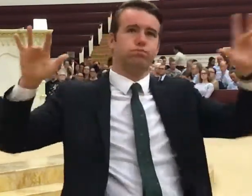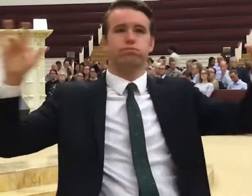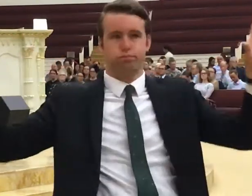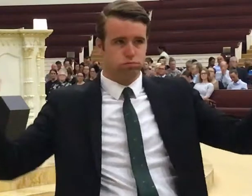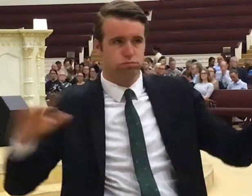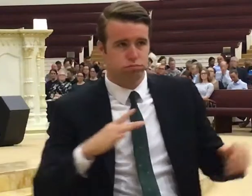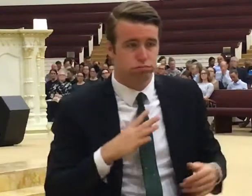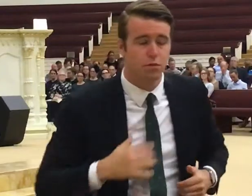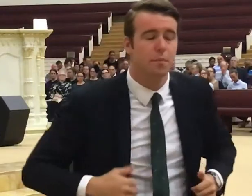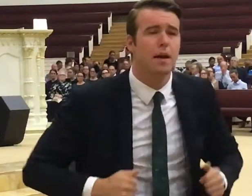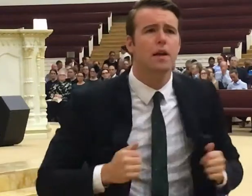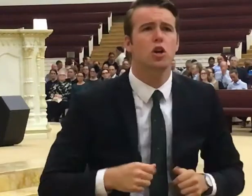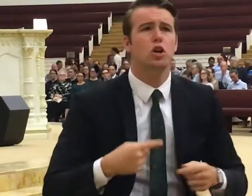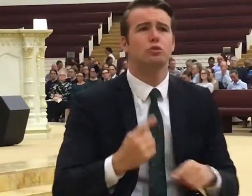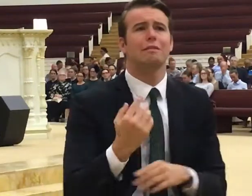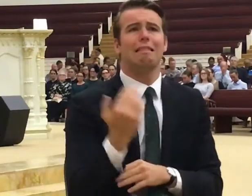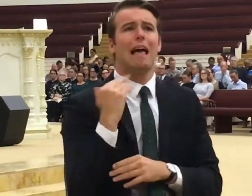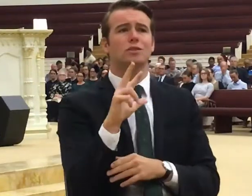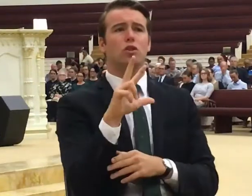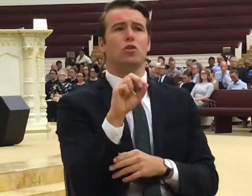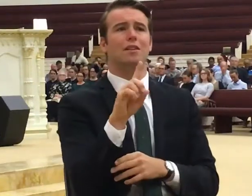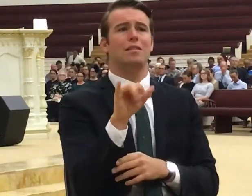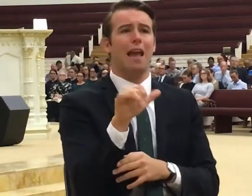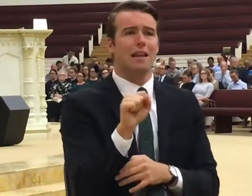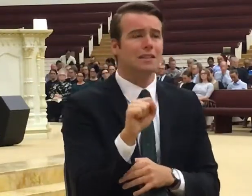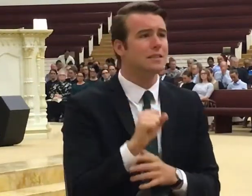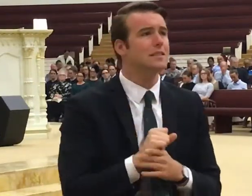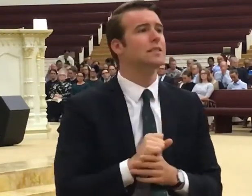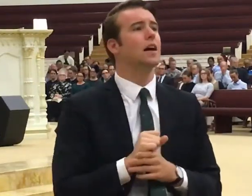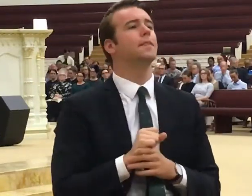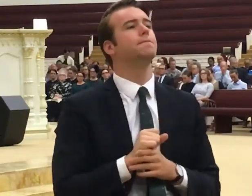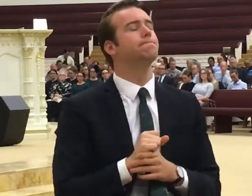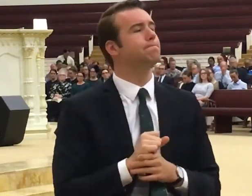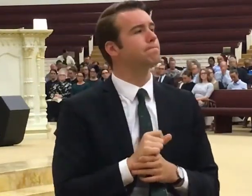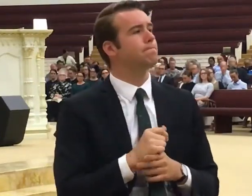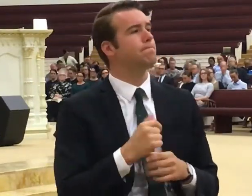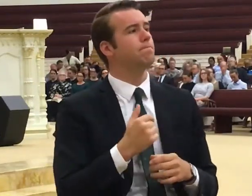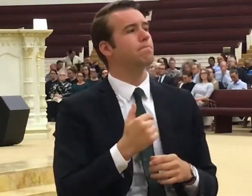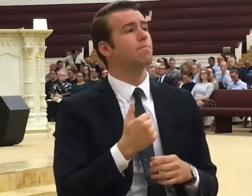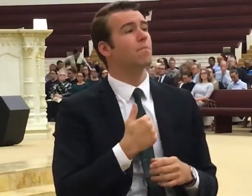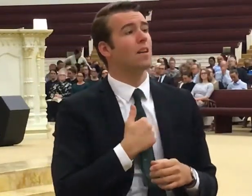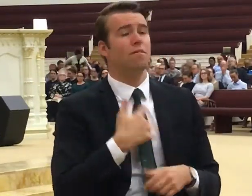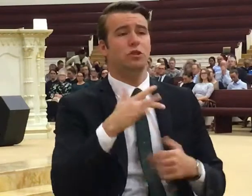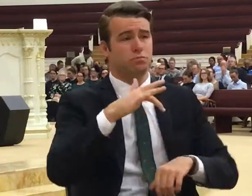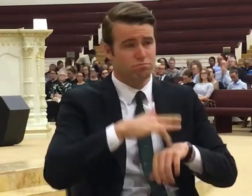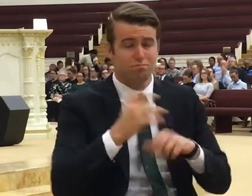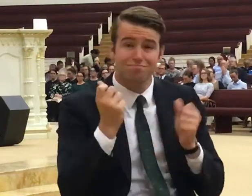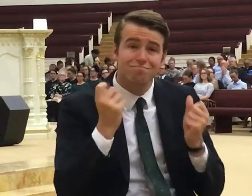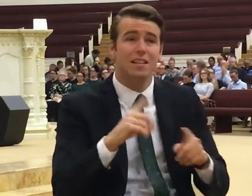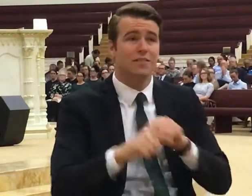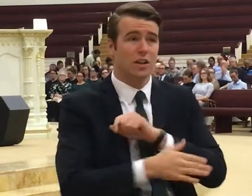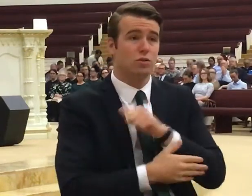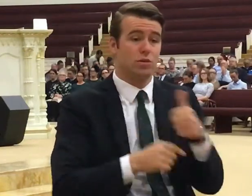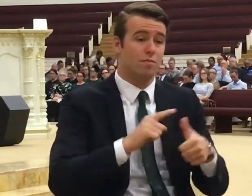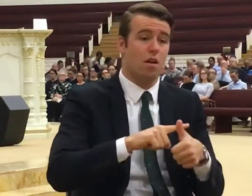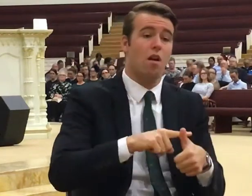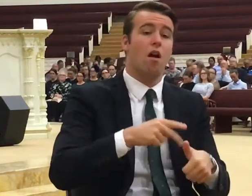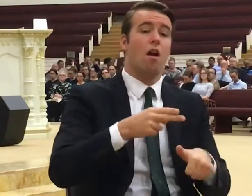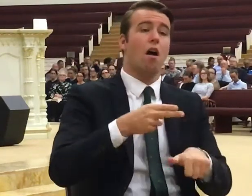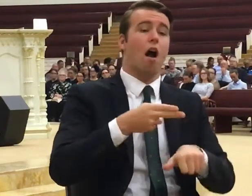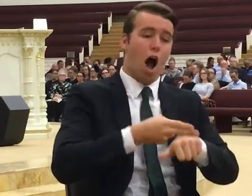last 30 days, I have been in a number of countries. I have been in Honduras, I've